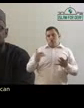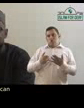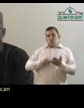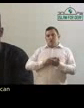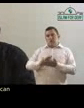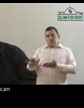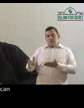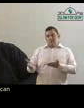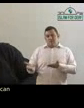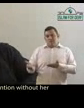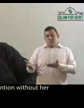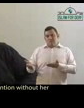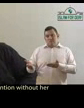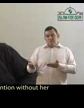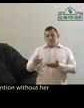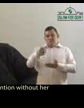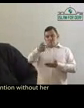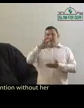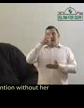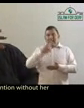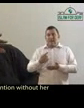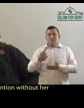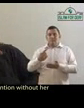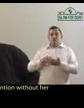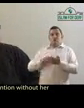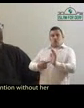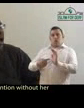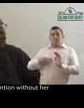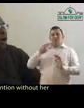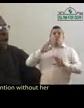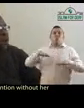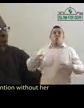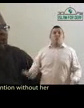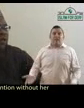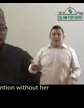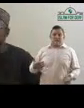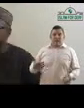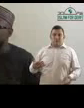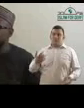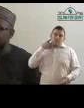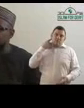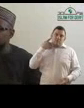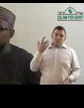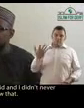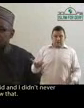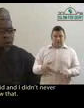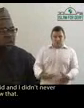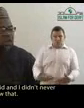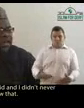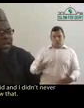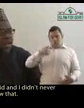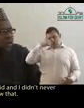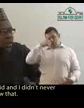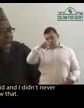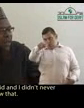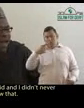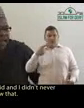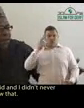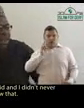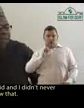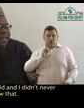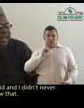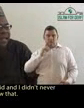because it's something that can be brought to a person's attention without her exposing her. Like right now. I know she needs a hearing